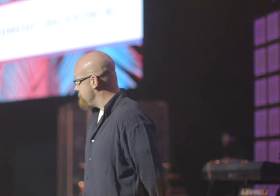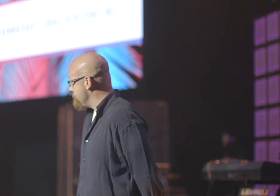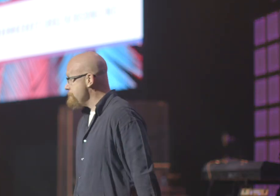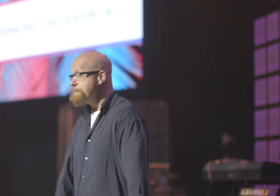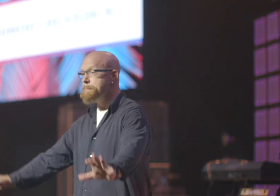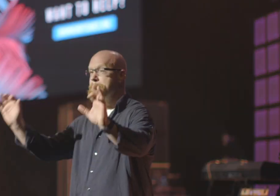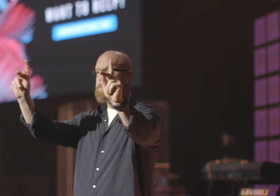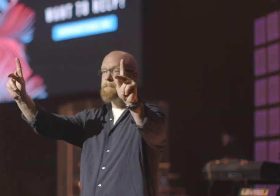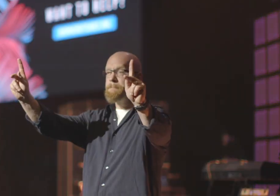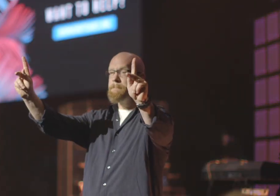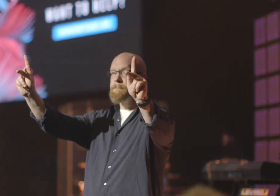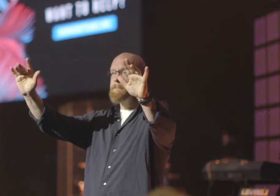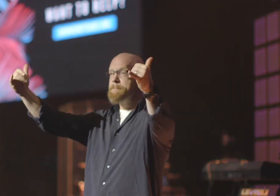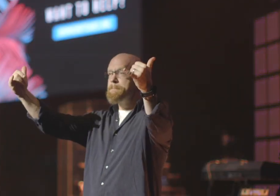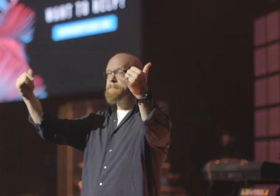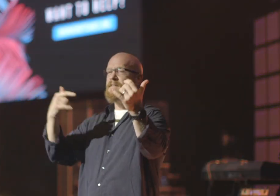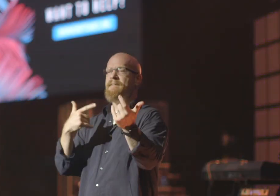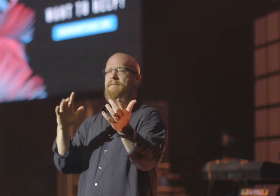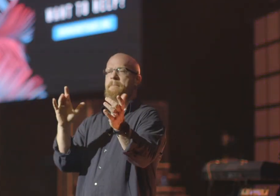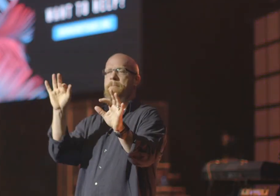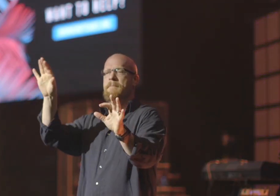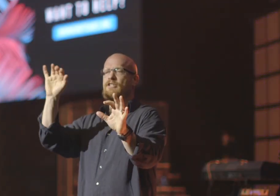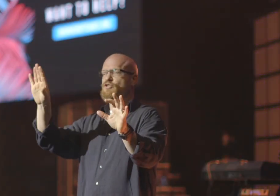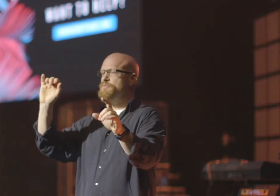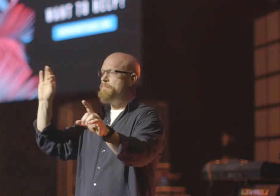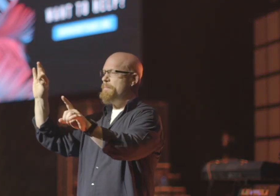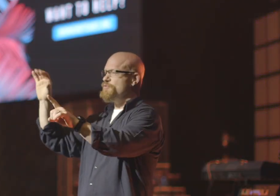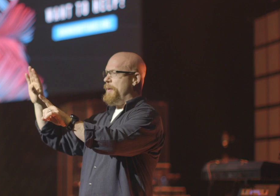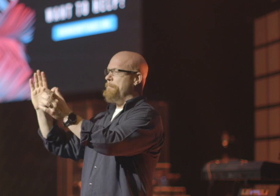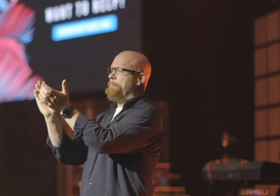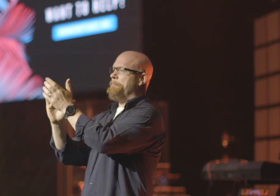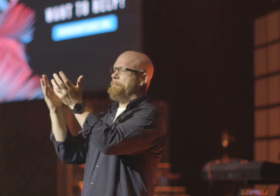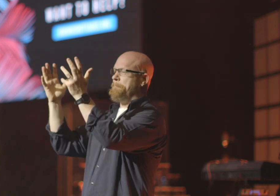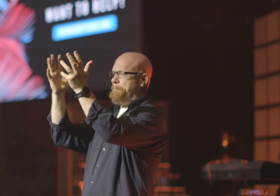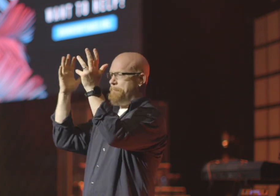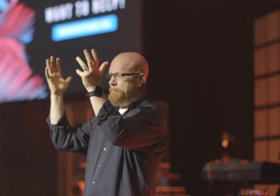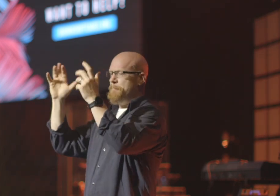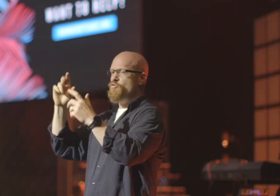I turned it off. Let's give Pastor Roger another hand.